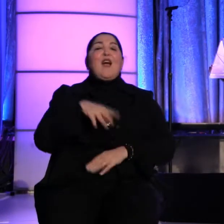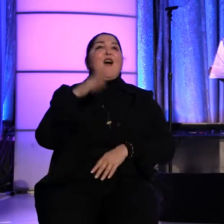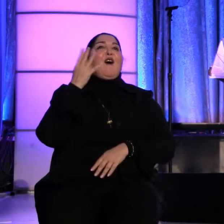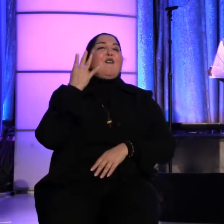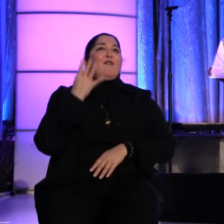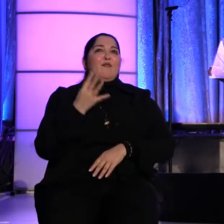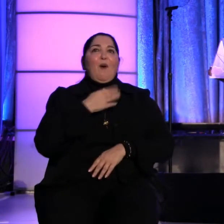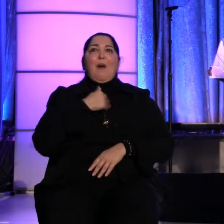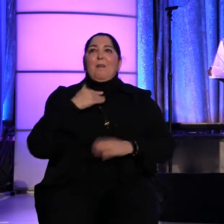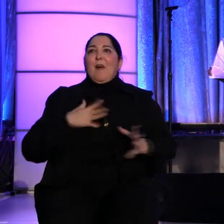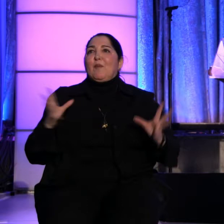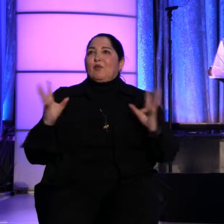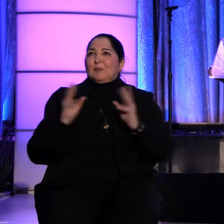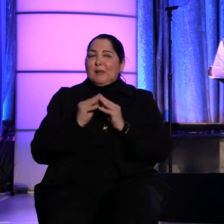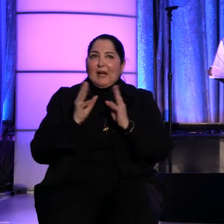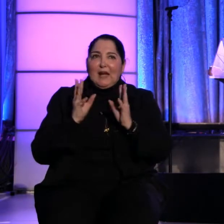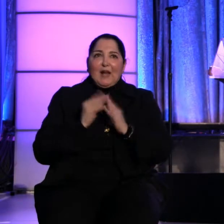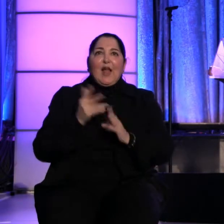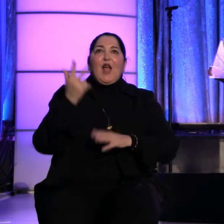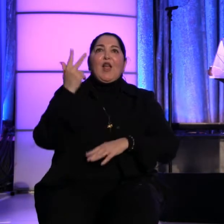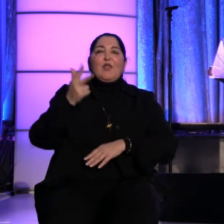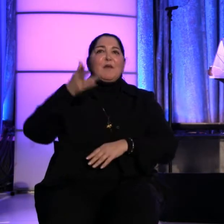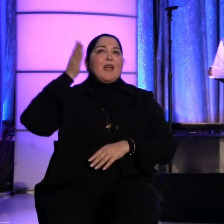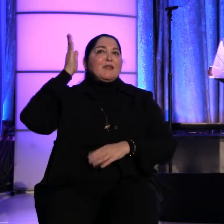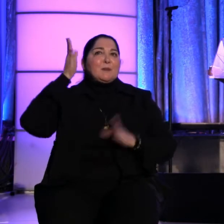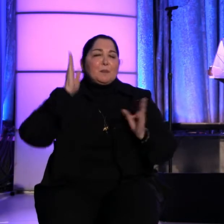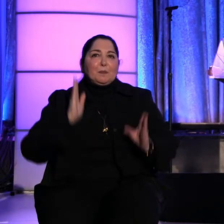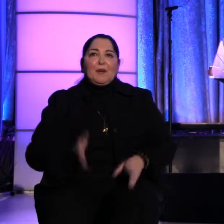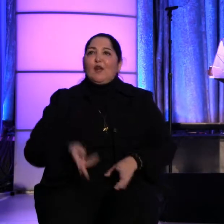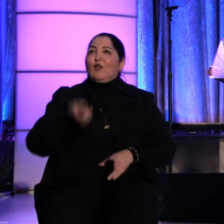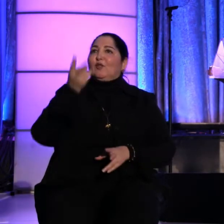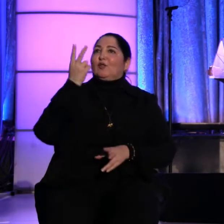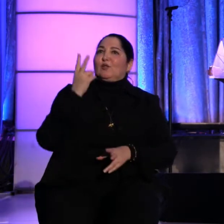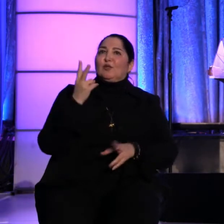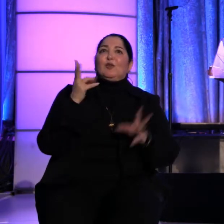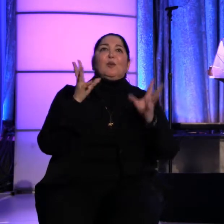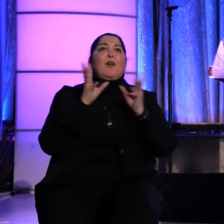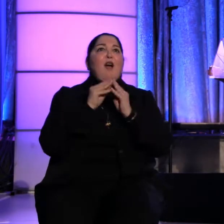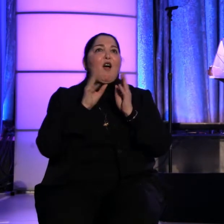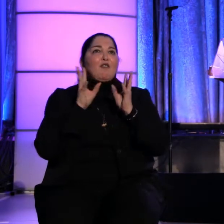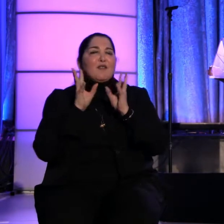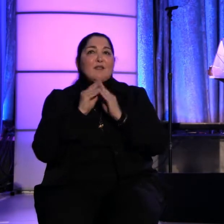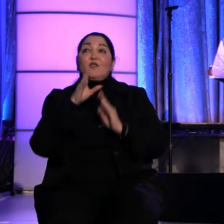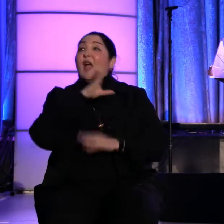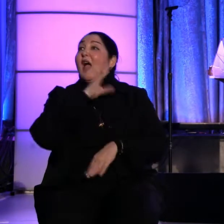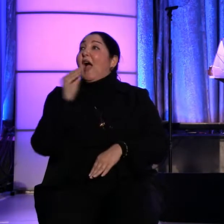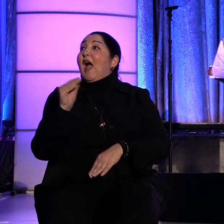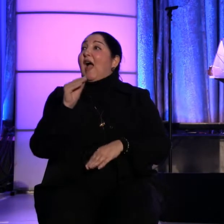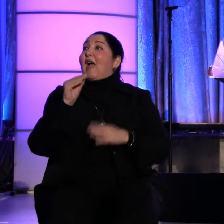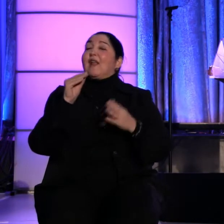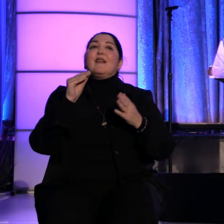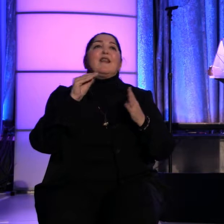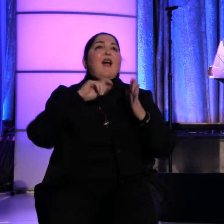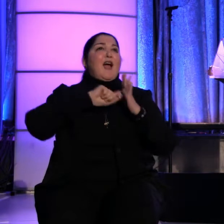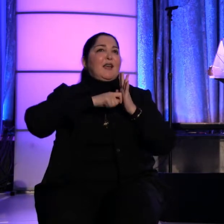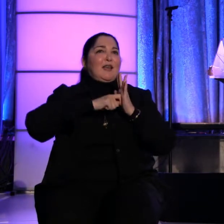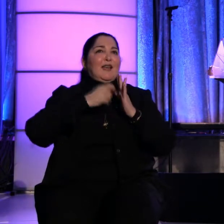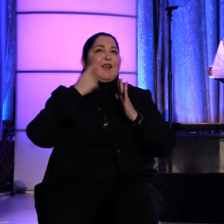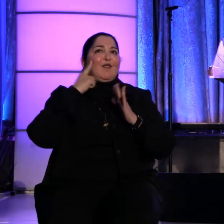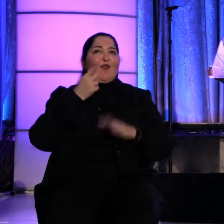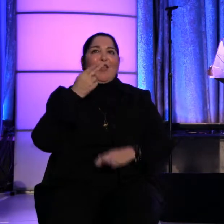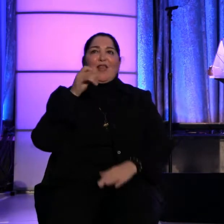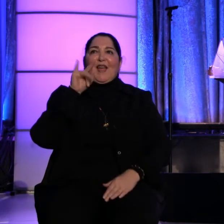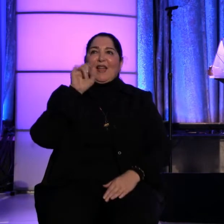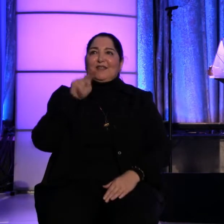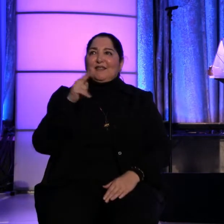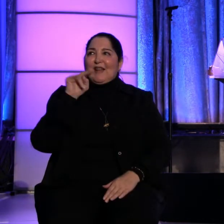four members meeting, three keynote speakers, two conference sessions, and a room key at the Hilton